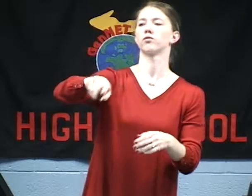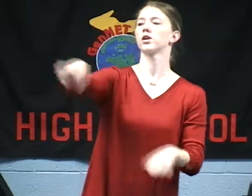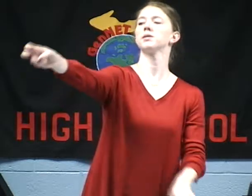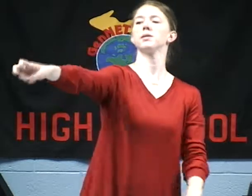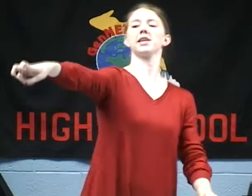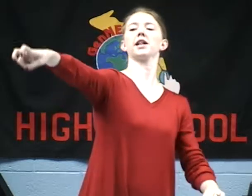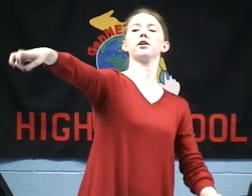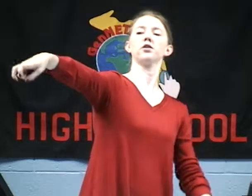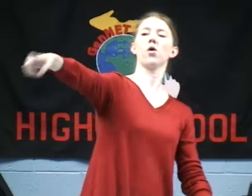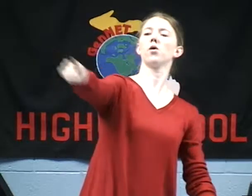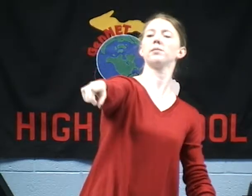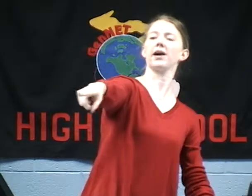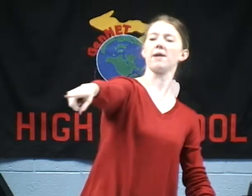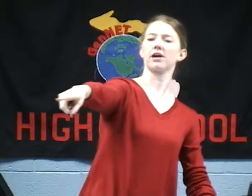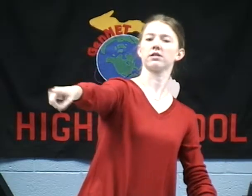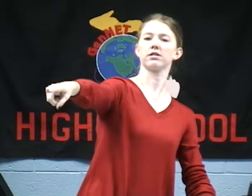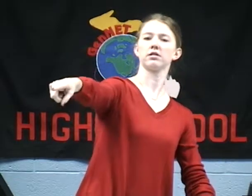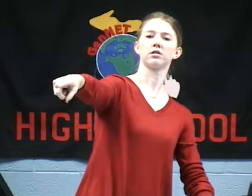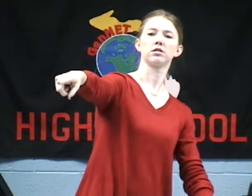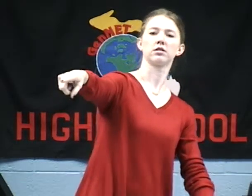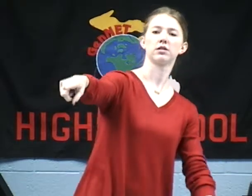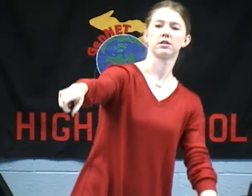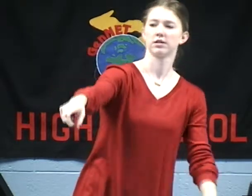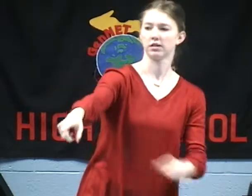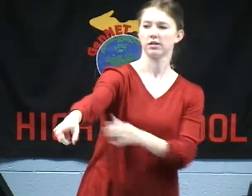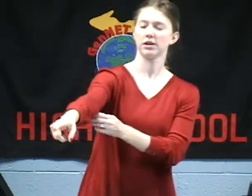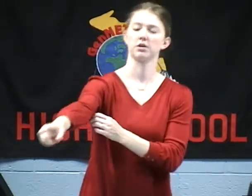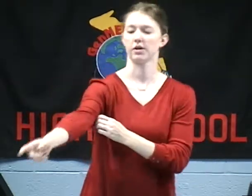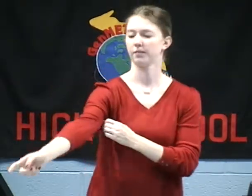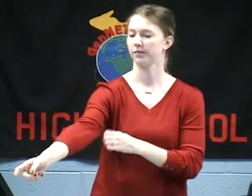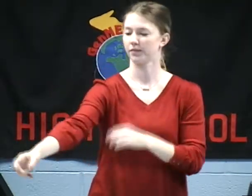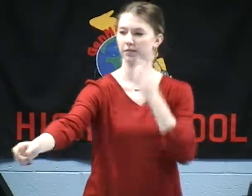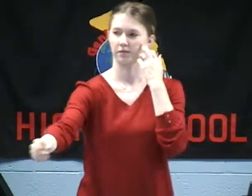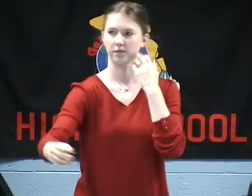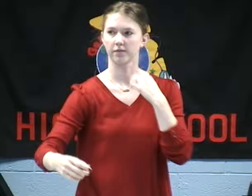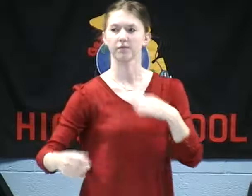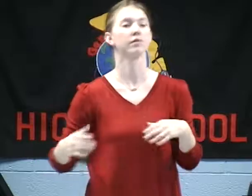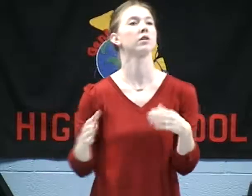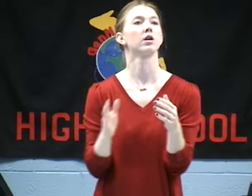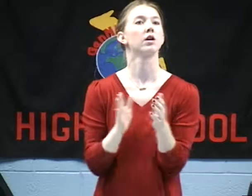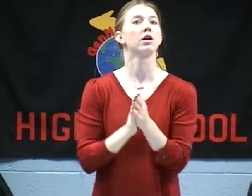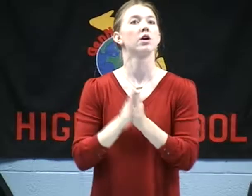Come sit by Tyler or by Max. Either one.